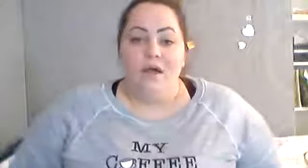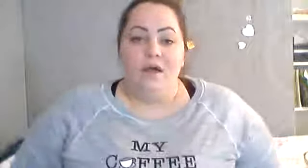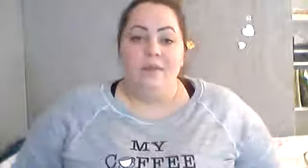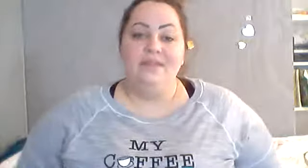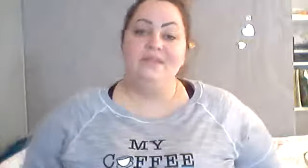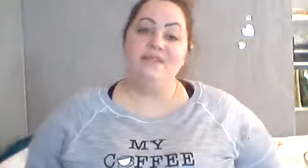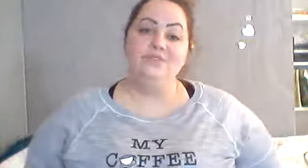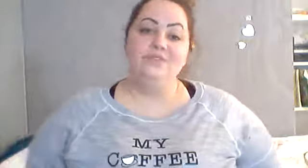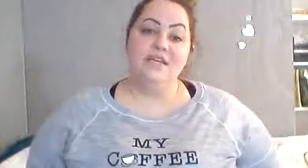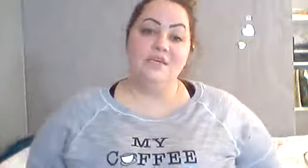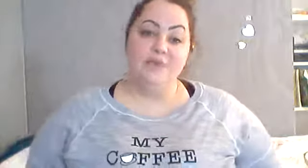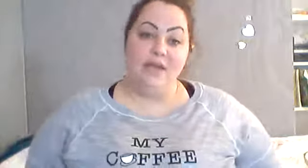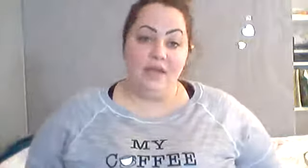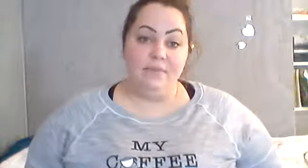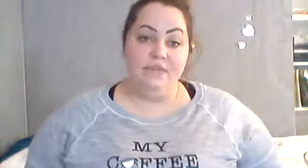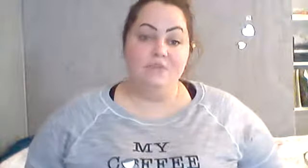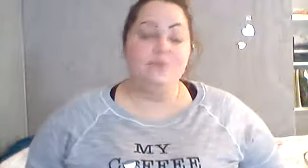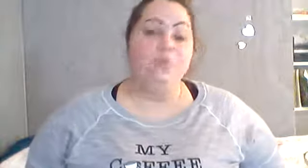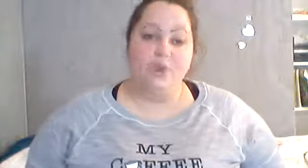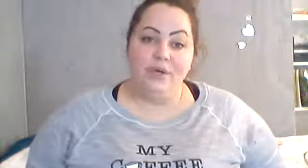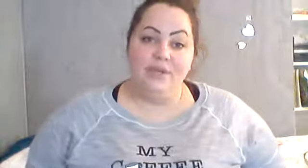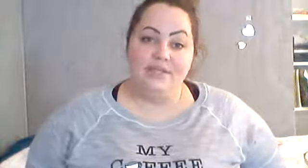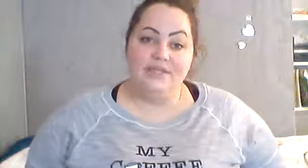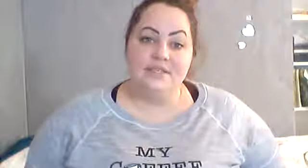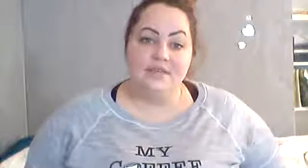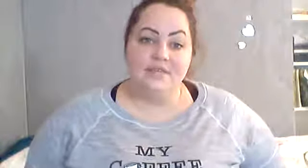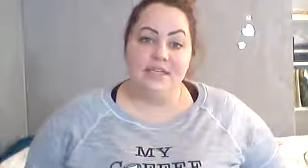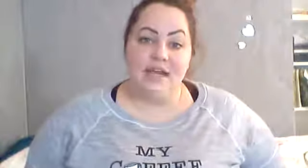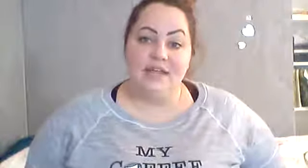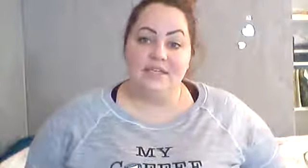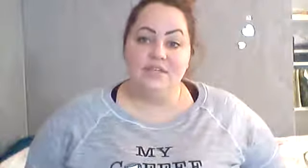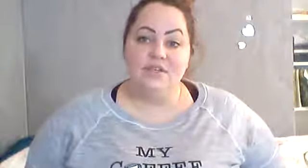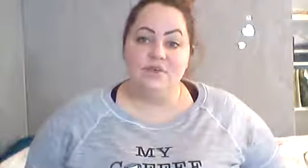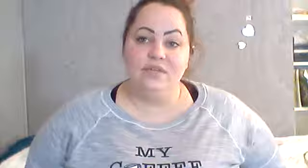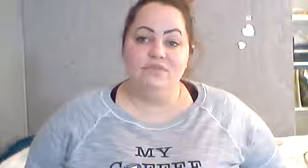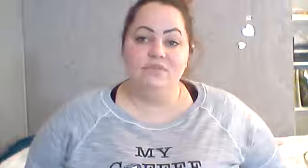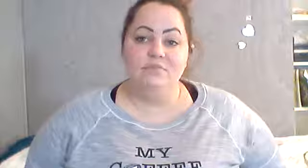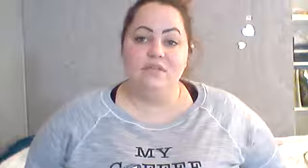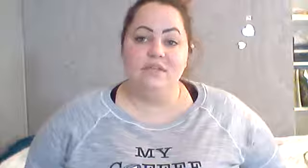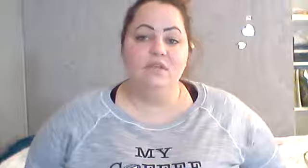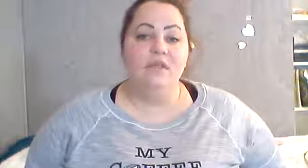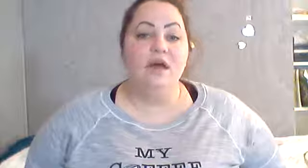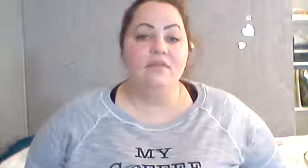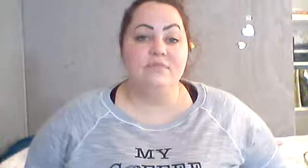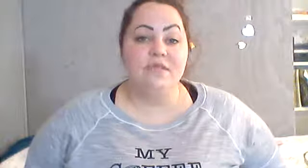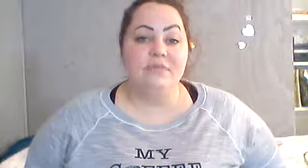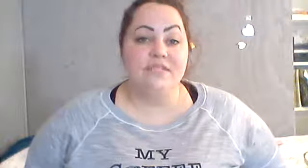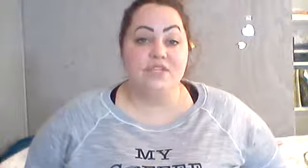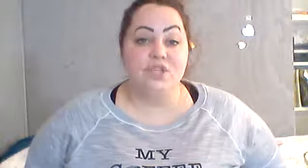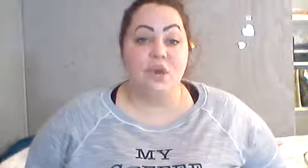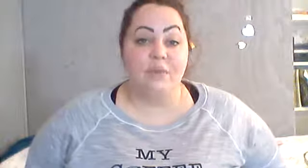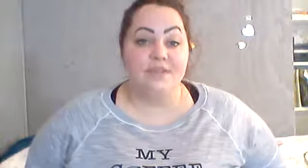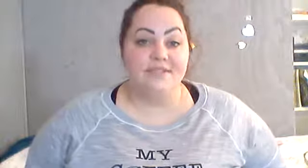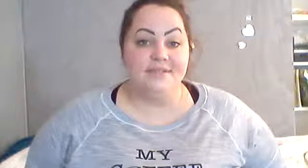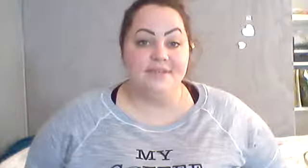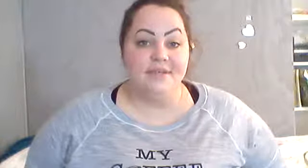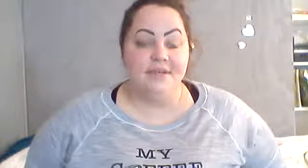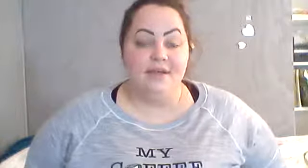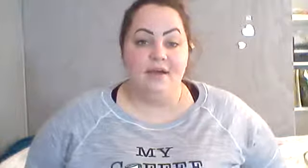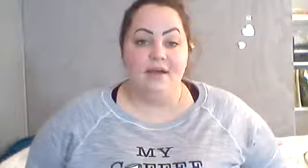I think they usually tend to be at night because people work and stuff like that. And so they usually meet, a lot of them take place at Starbucks.